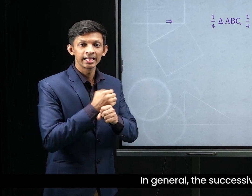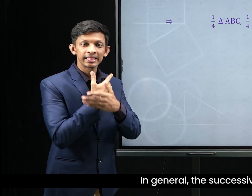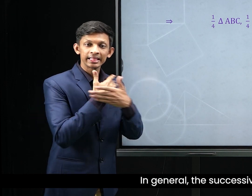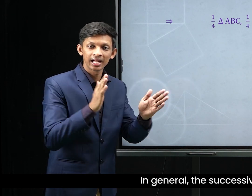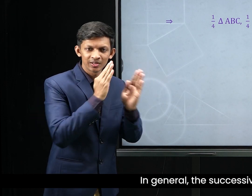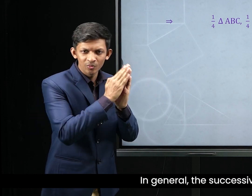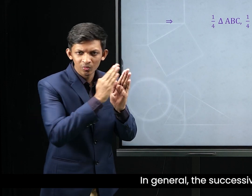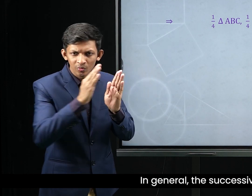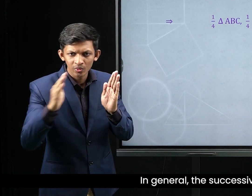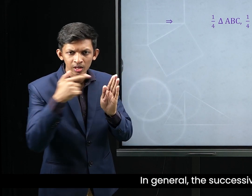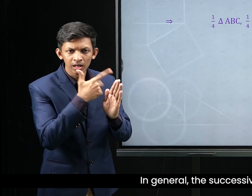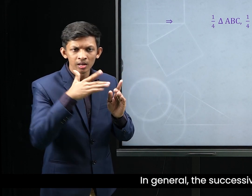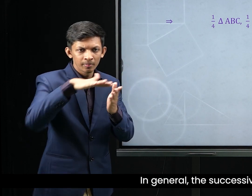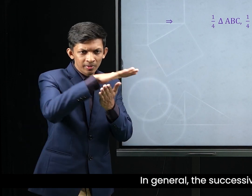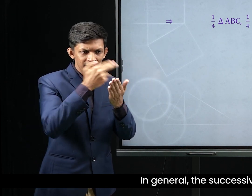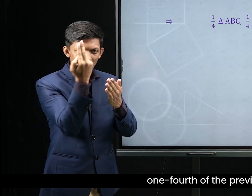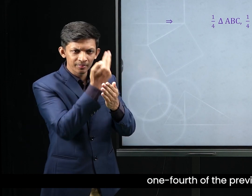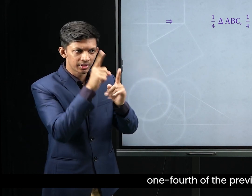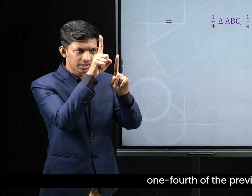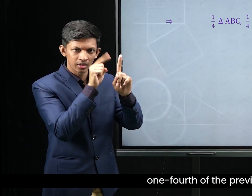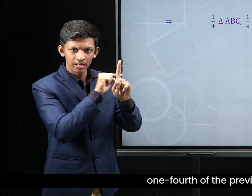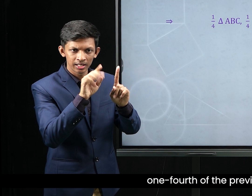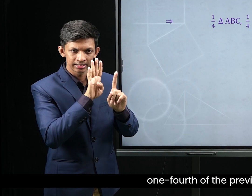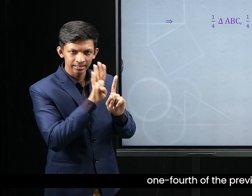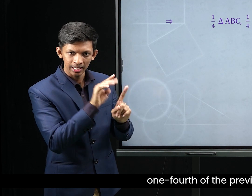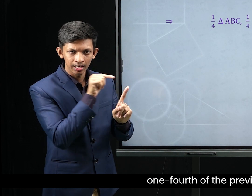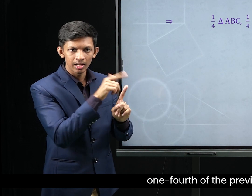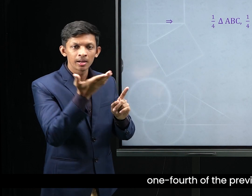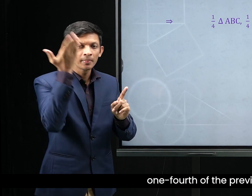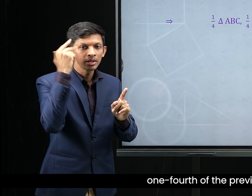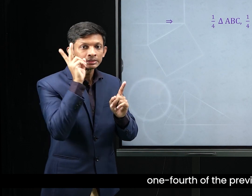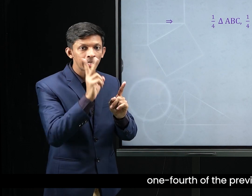In general, the successive areas are 1/4 of the previous areas.